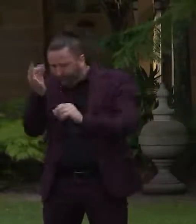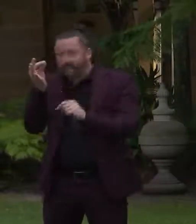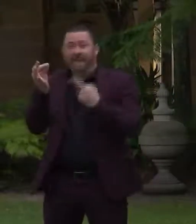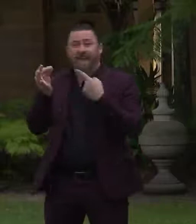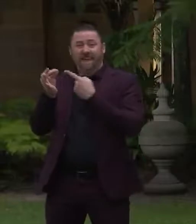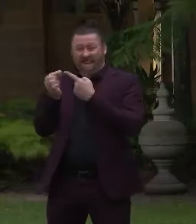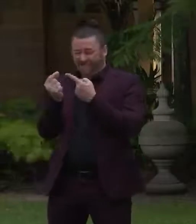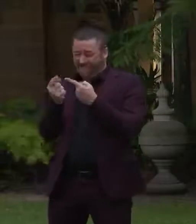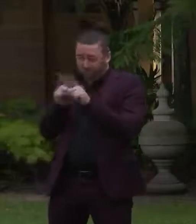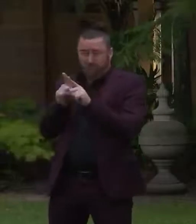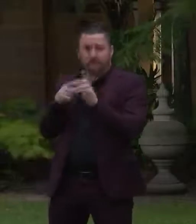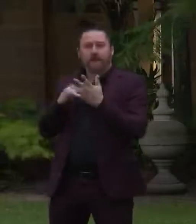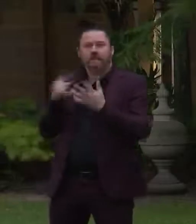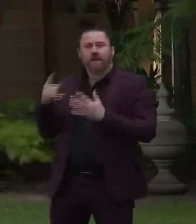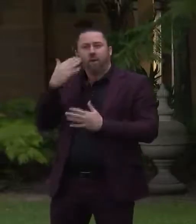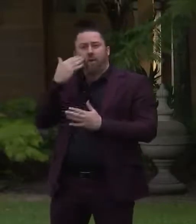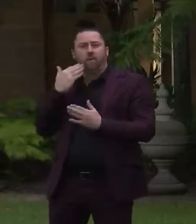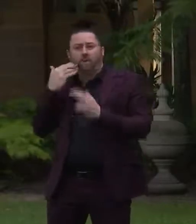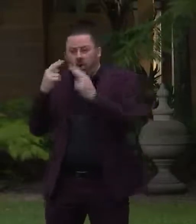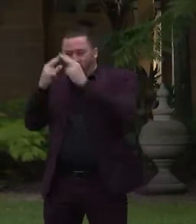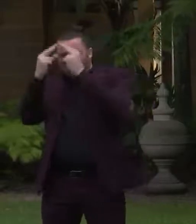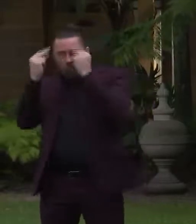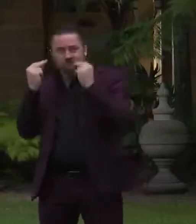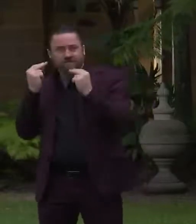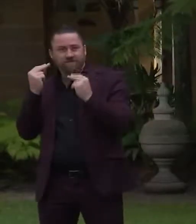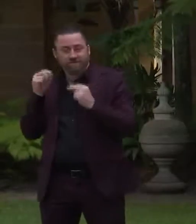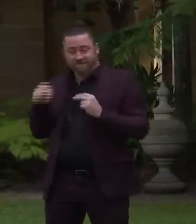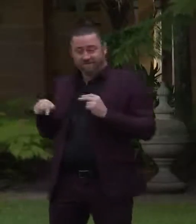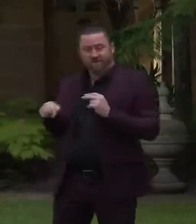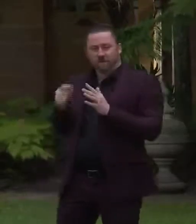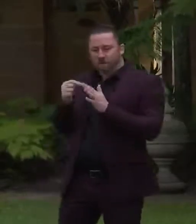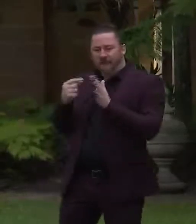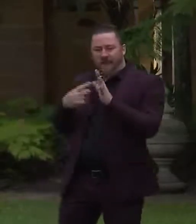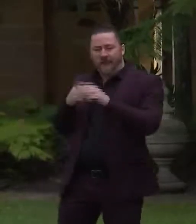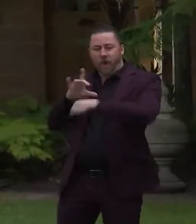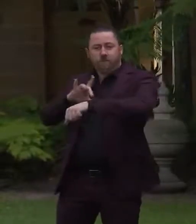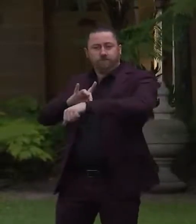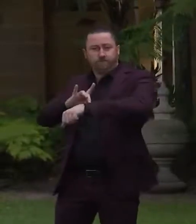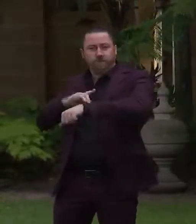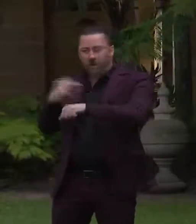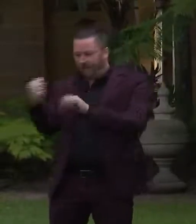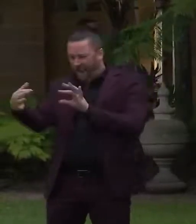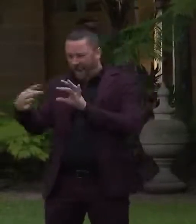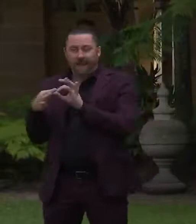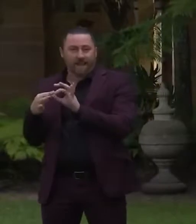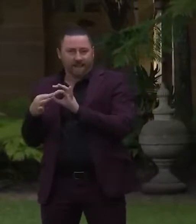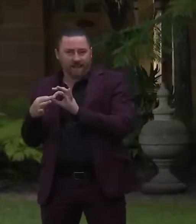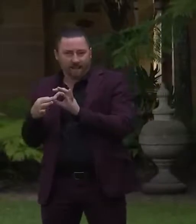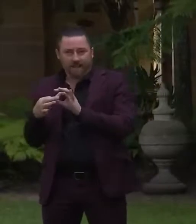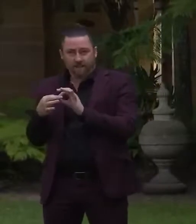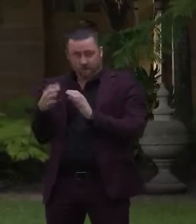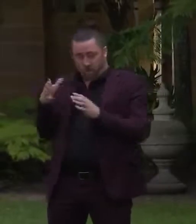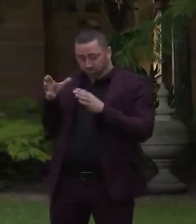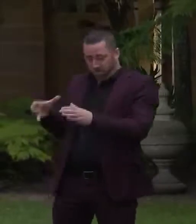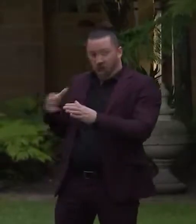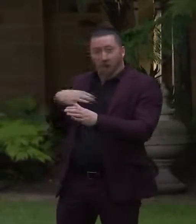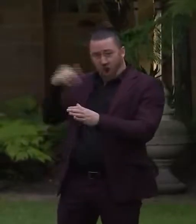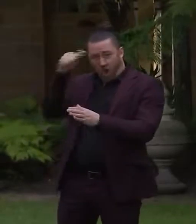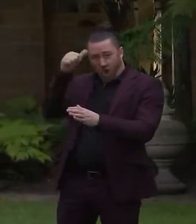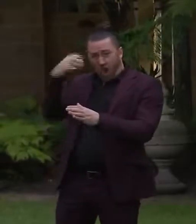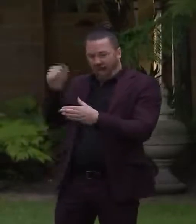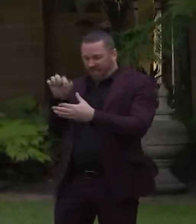is exactly the same as the genome sequences for that second cluster, related to the nurse and